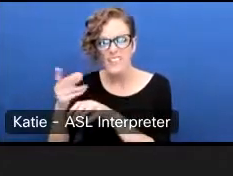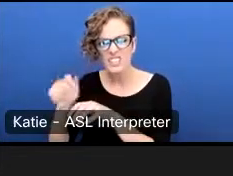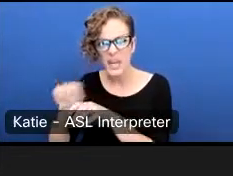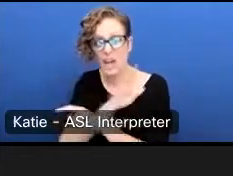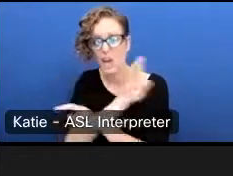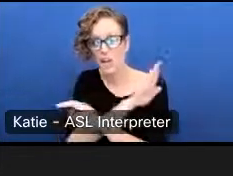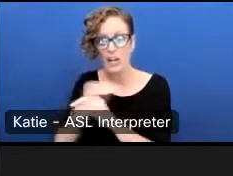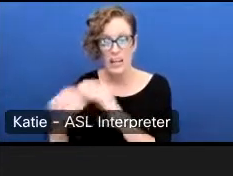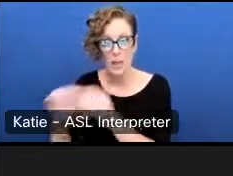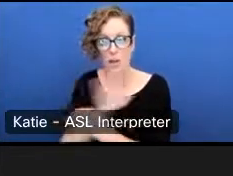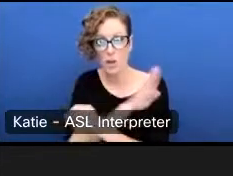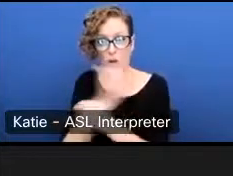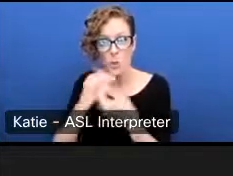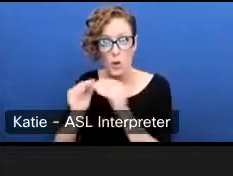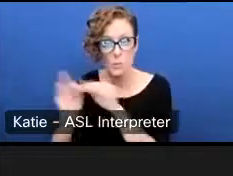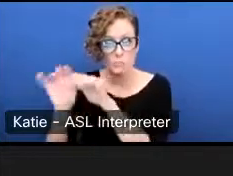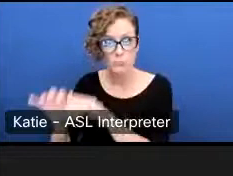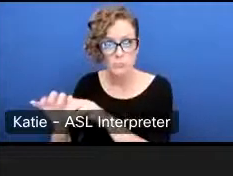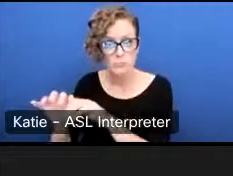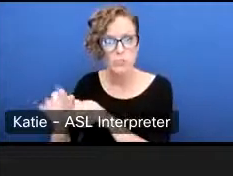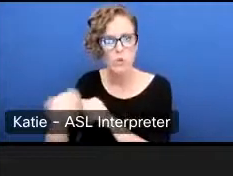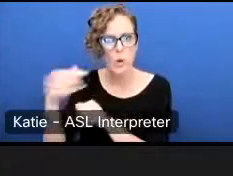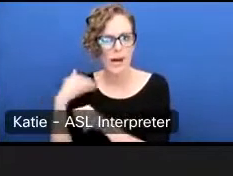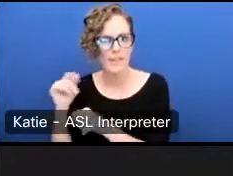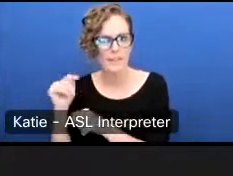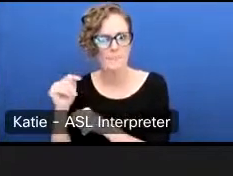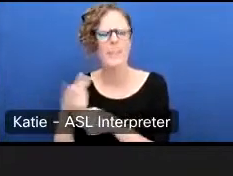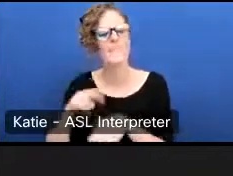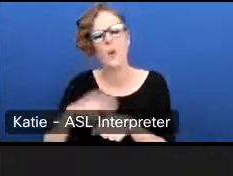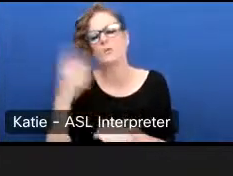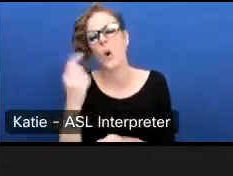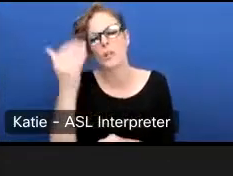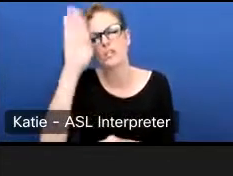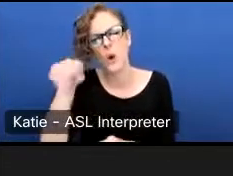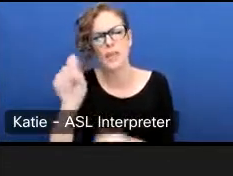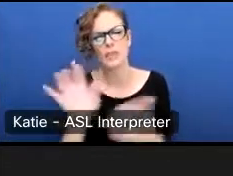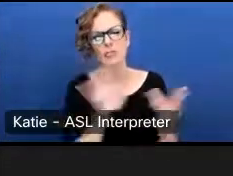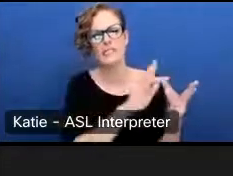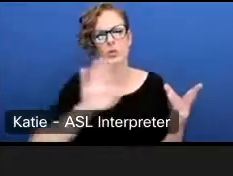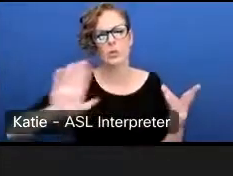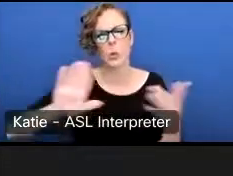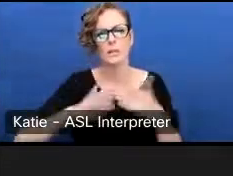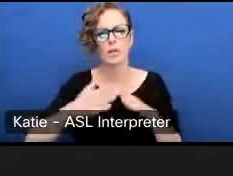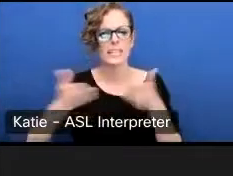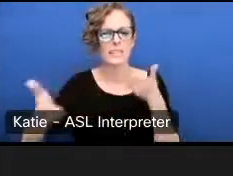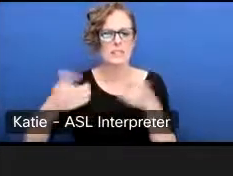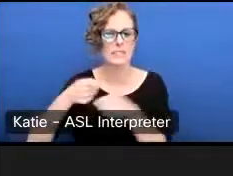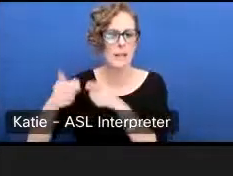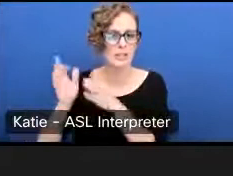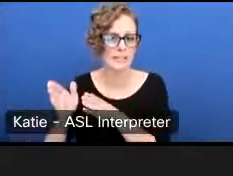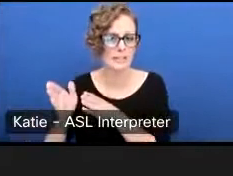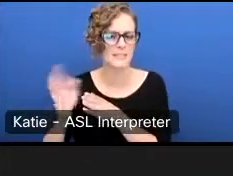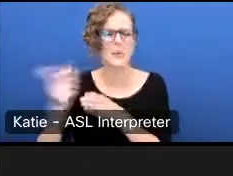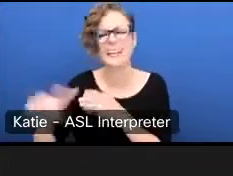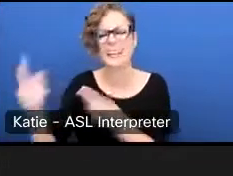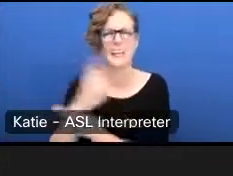one more time so folks have that? And of course, as always, know that you can reach out to your community services specialist, right? For any